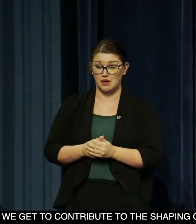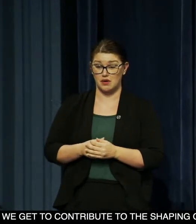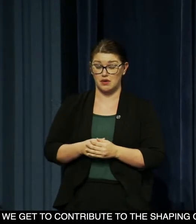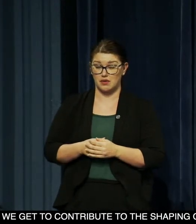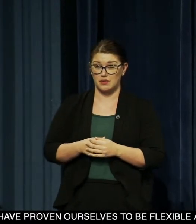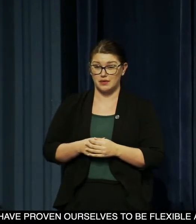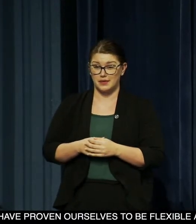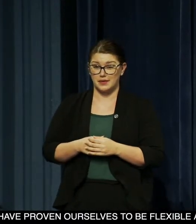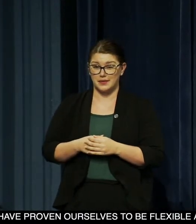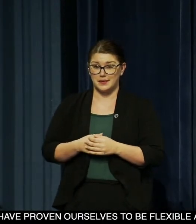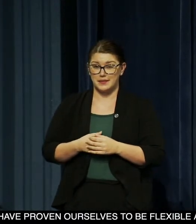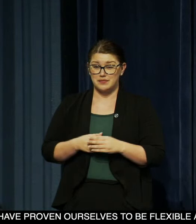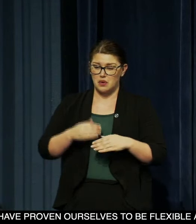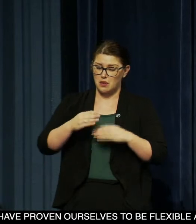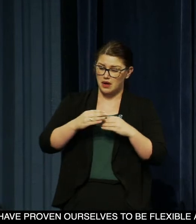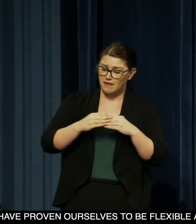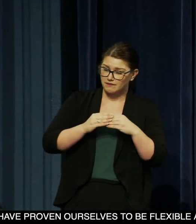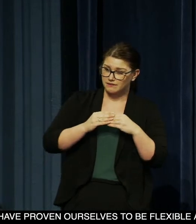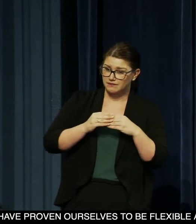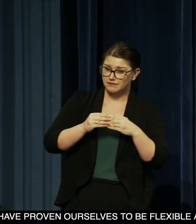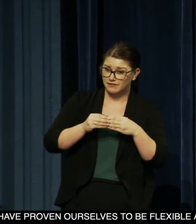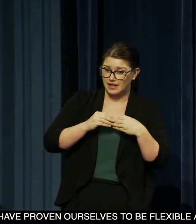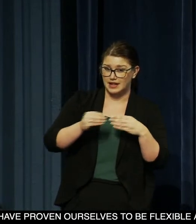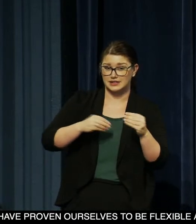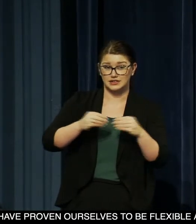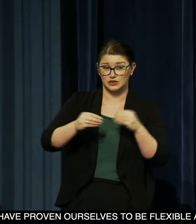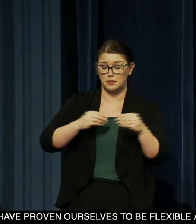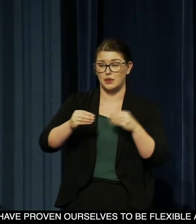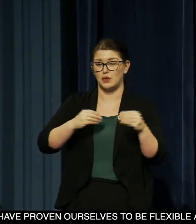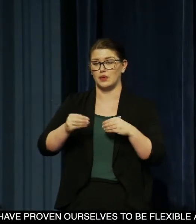persevered, and we are prepared for what comes next.